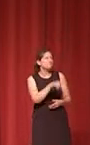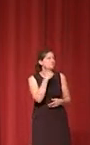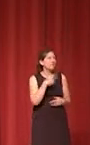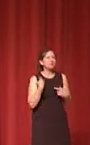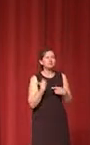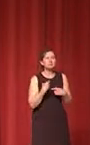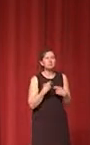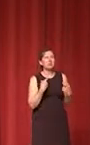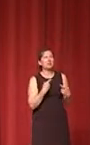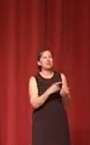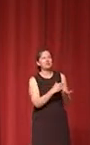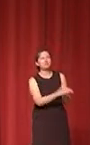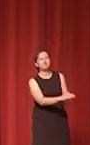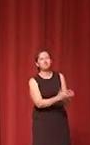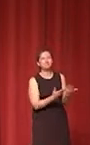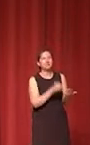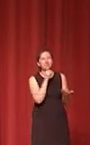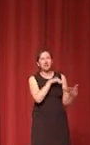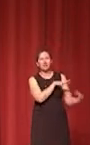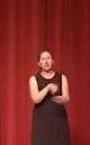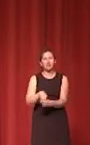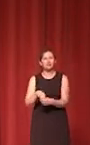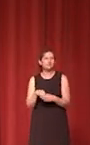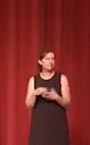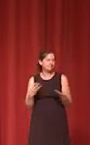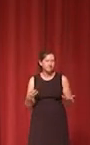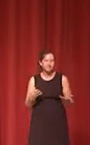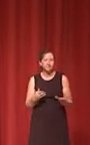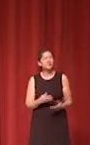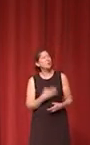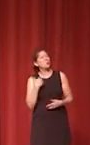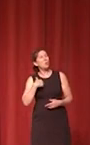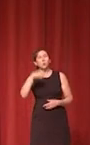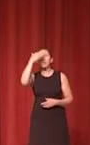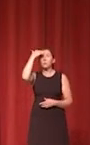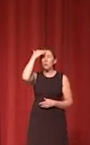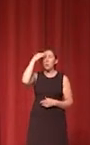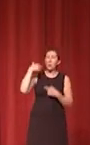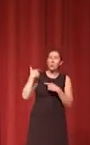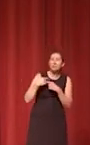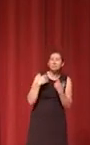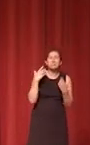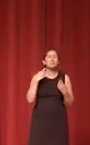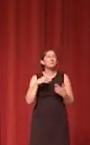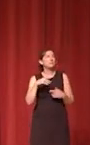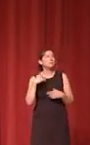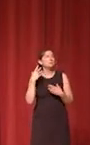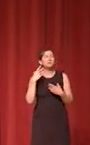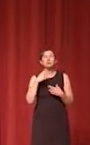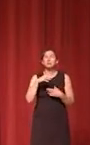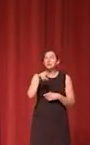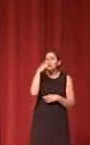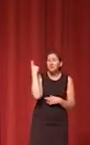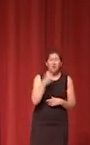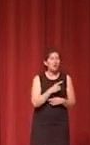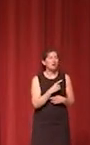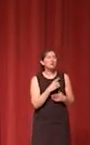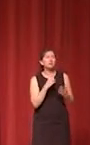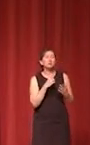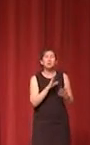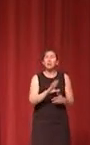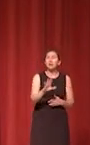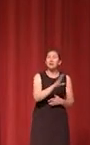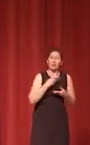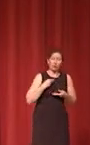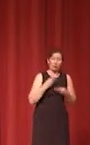higher vascular risk factors and other factors that impact their brain health. And they didn't include them in the study. So we don't know, does it help